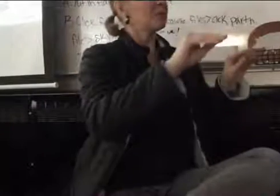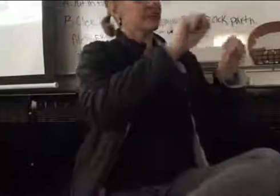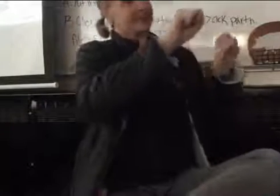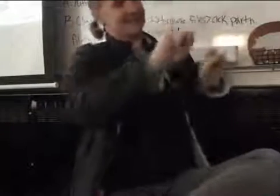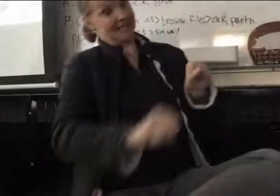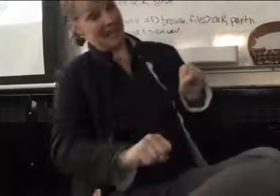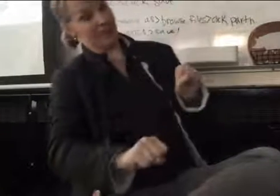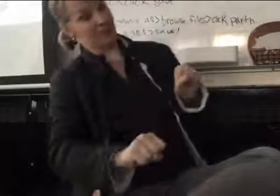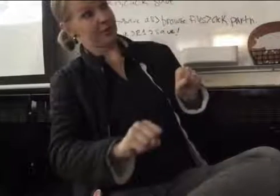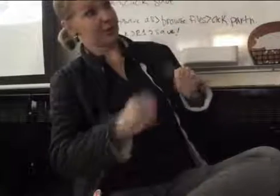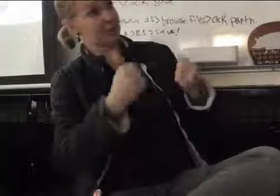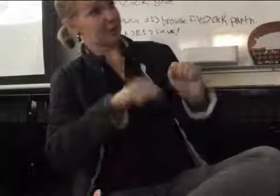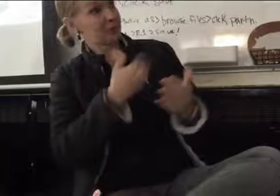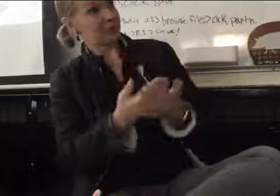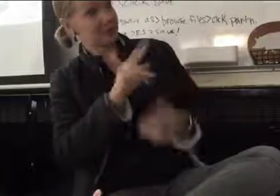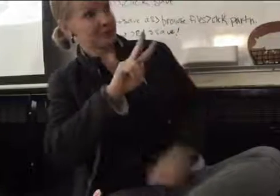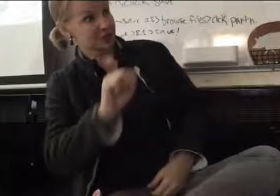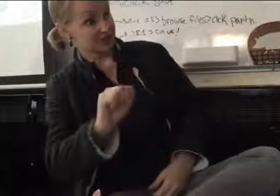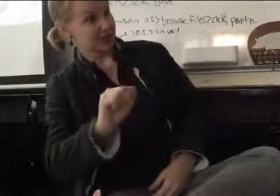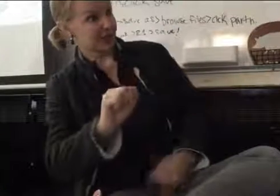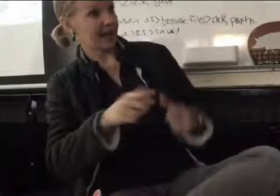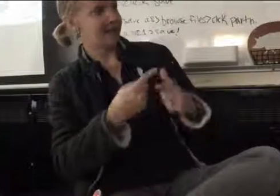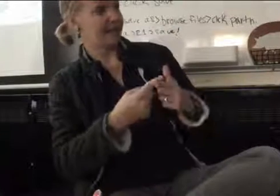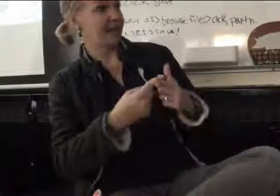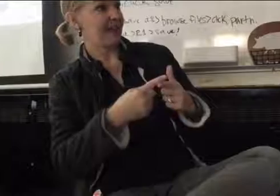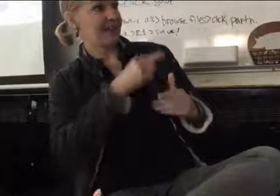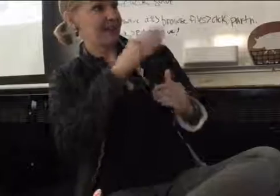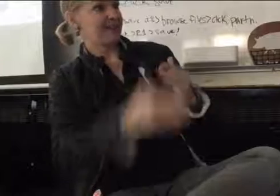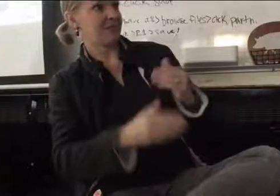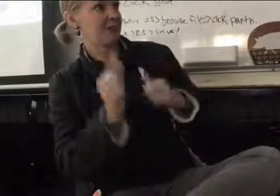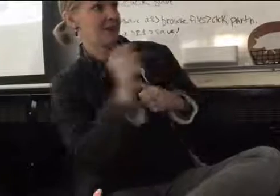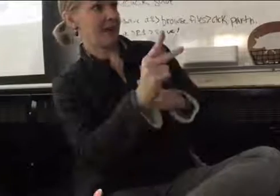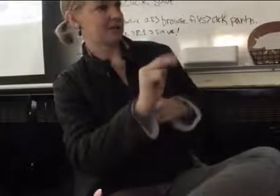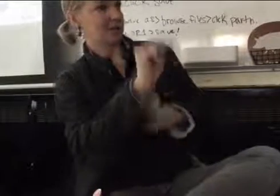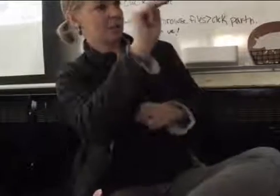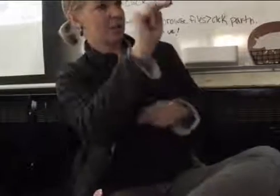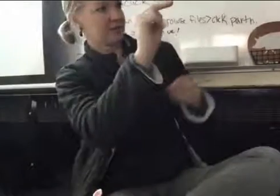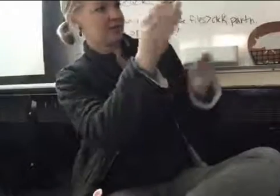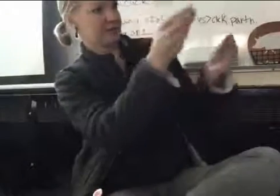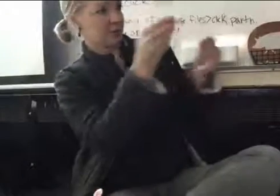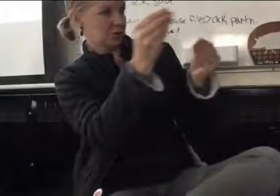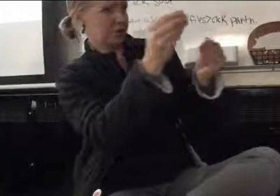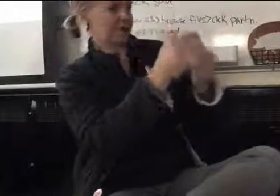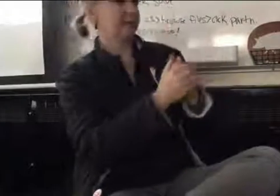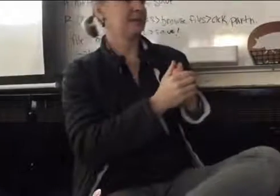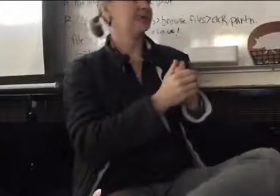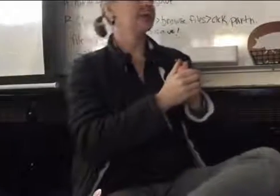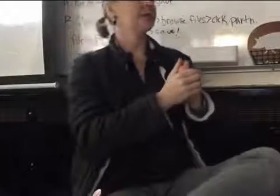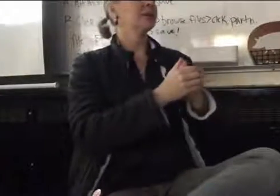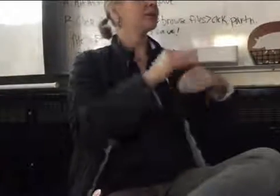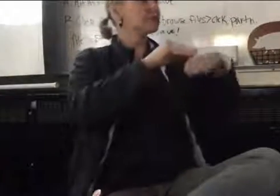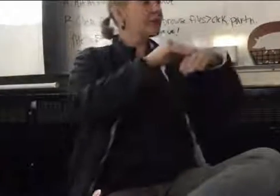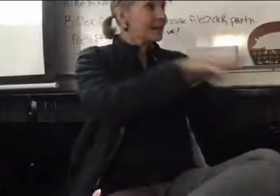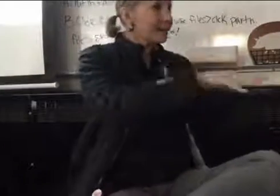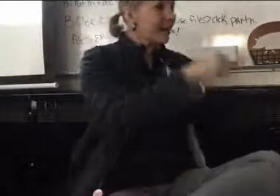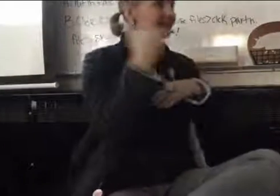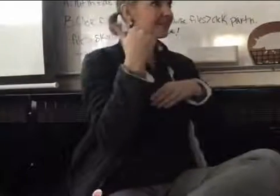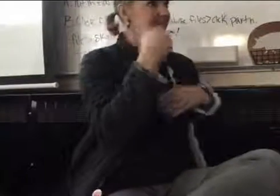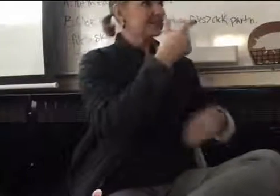into Virginia, and they don't enter Northern Territory for the rest of the war. In terms of the impact of